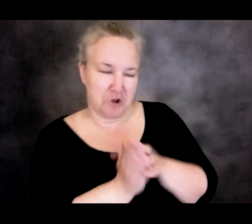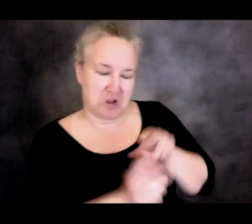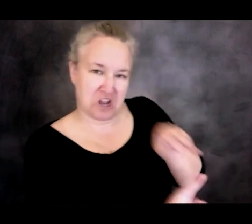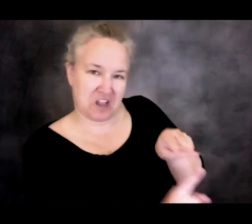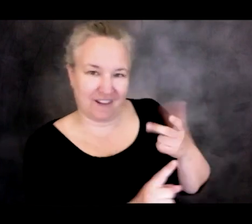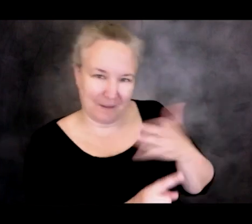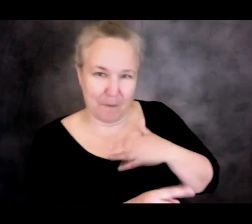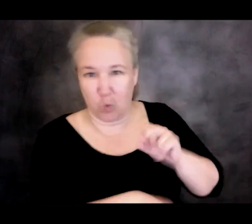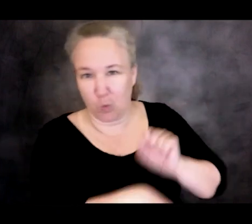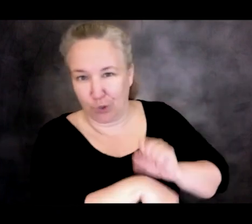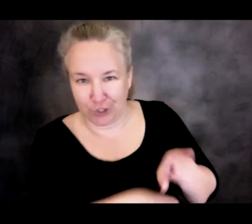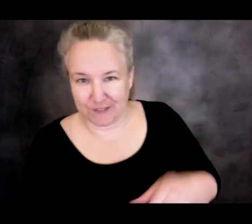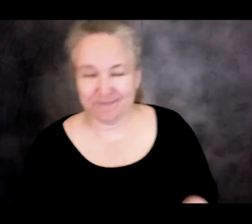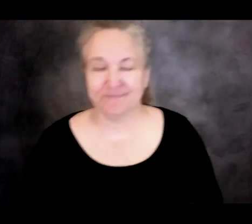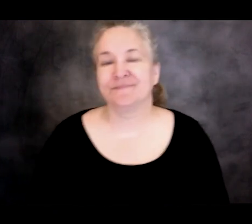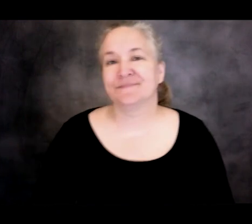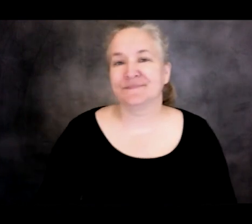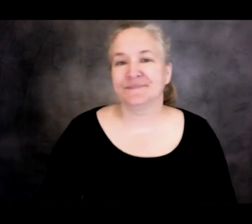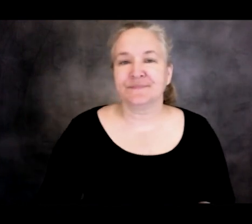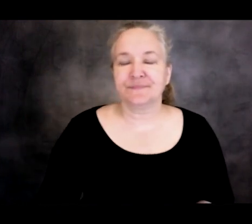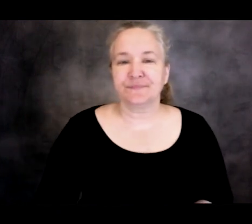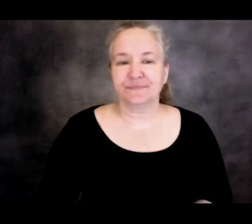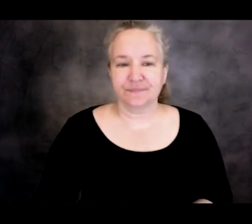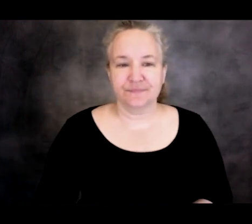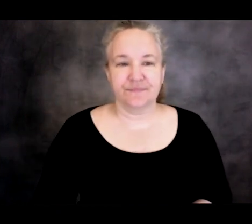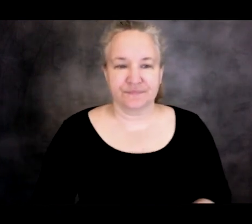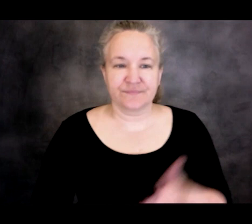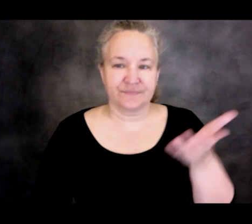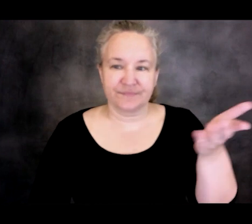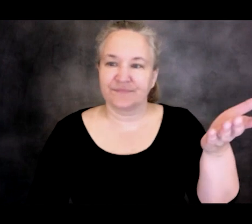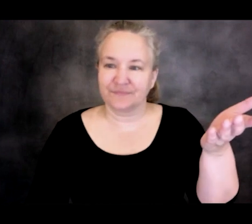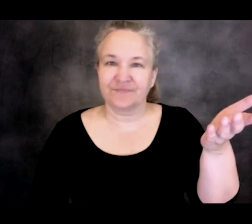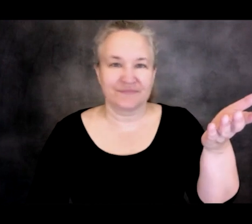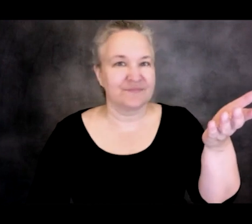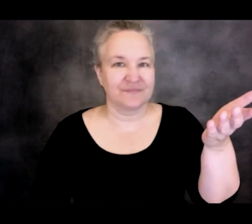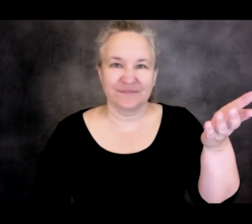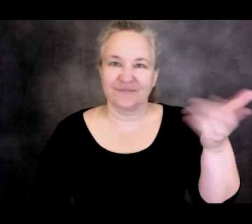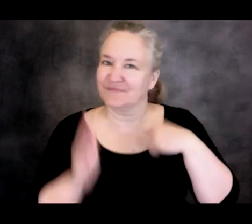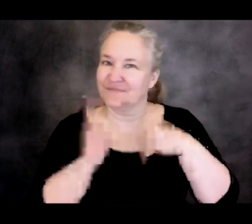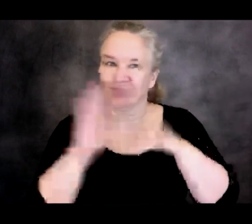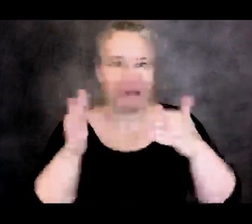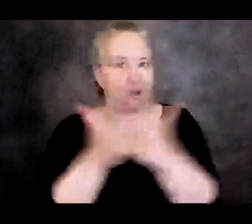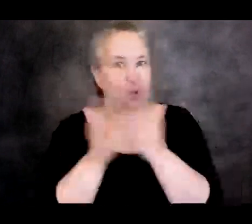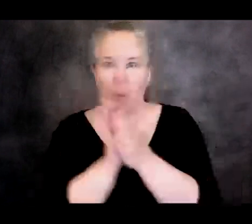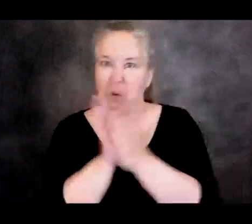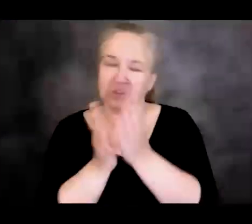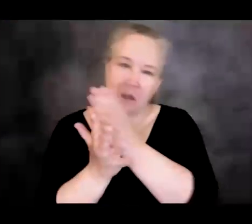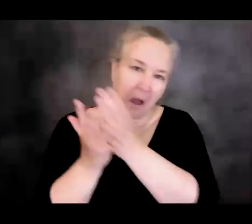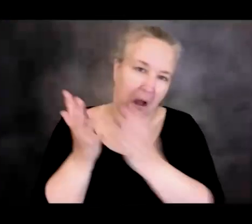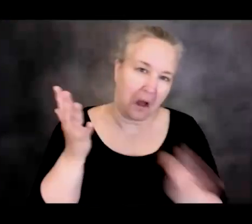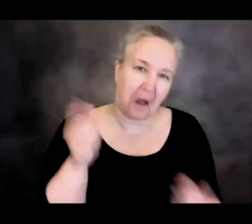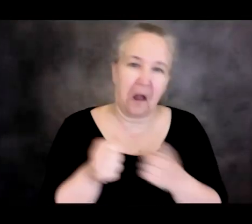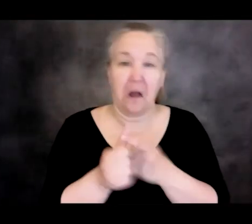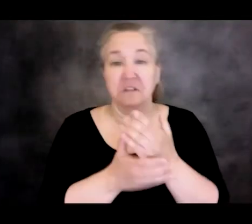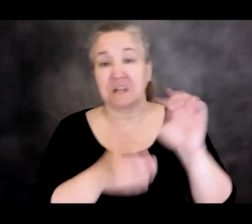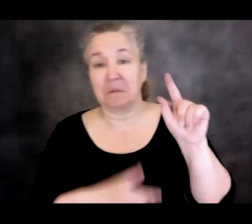work, rather. So I've read some great new books. I've read some classics that I